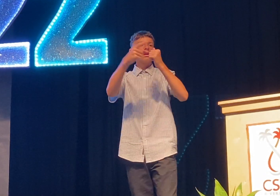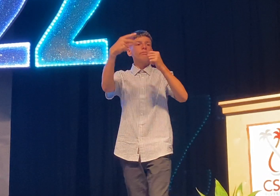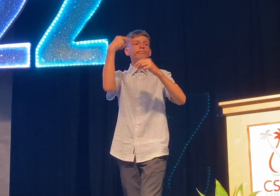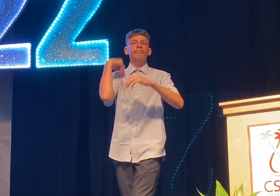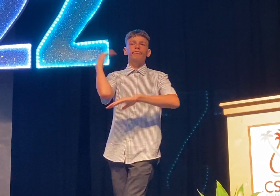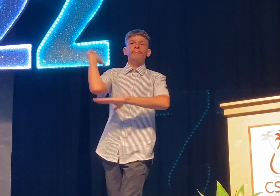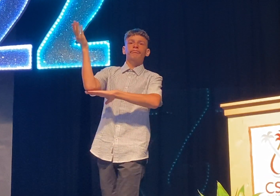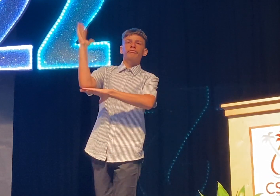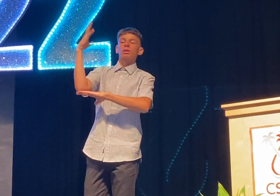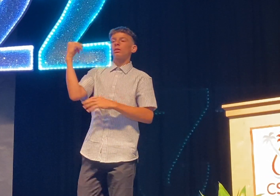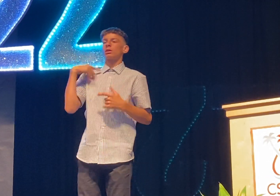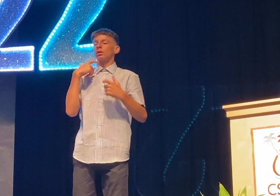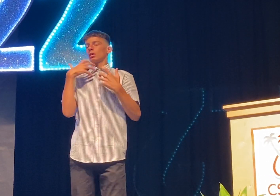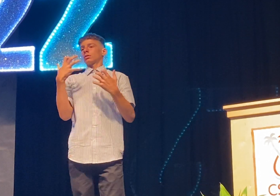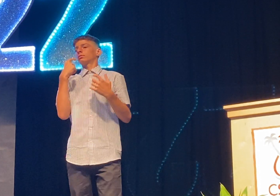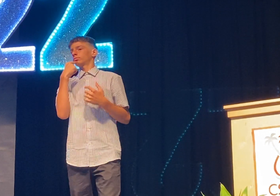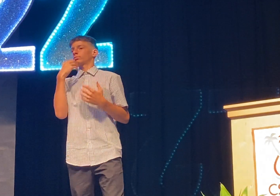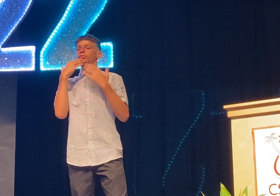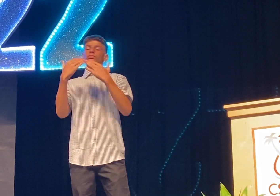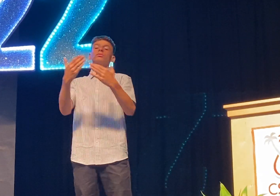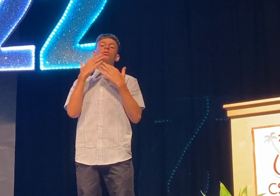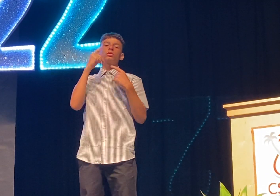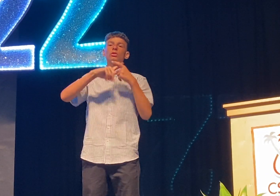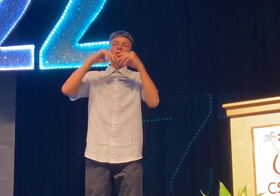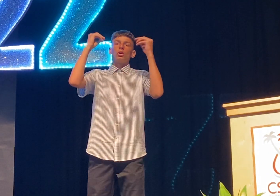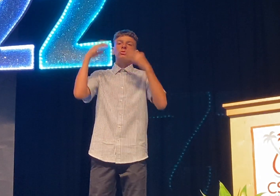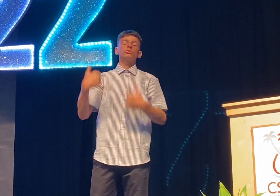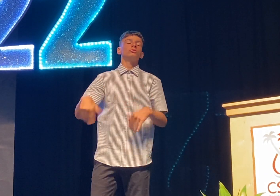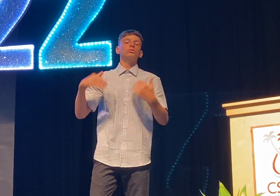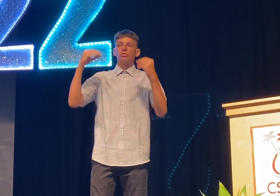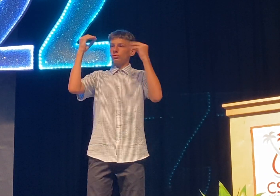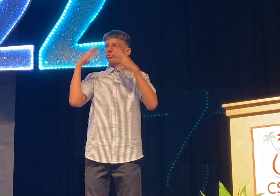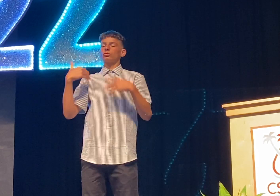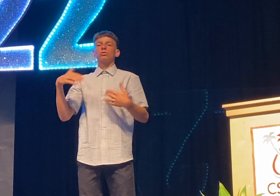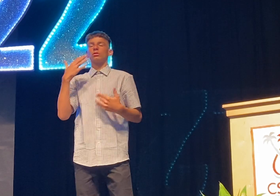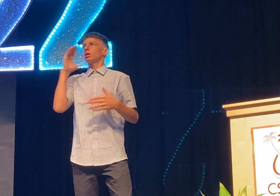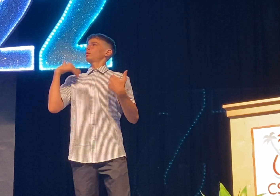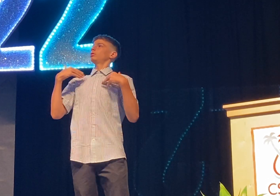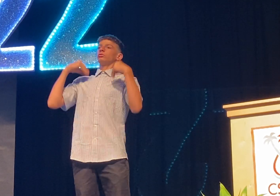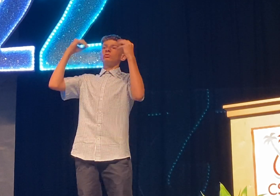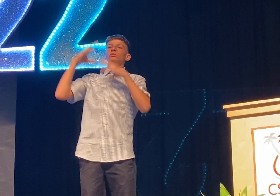I want to say thank you everyone for being here for us today, and huge gratitude to all of my teachers.